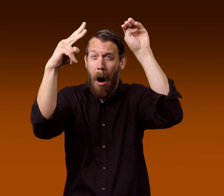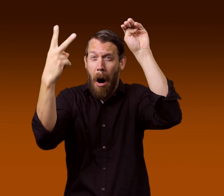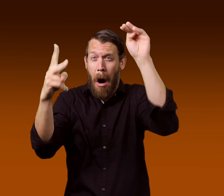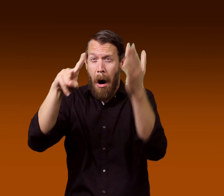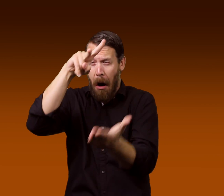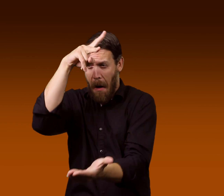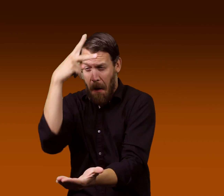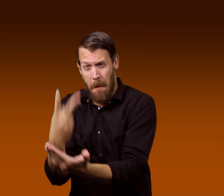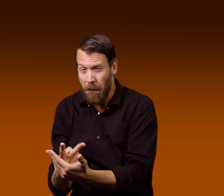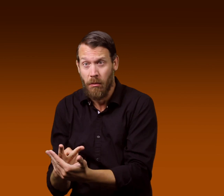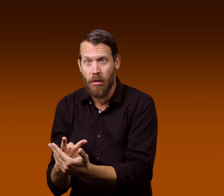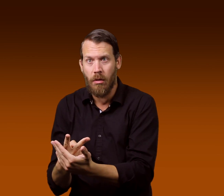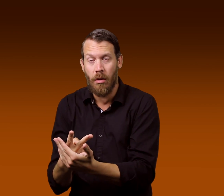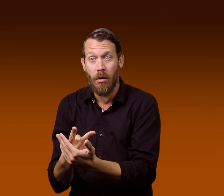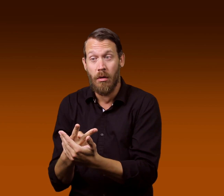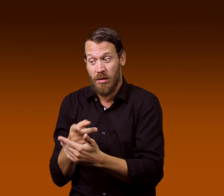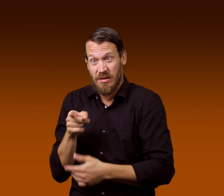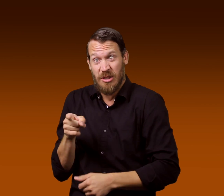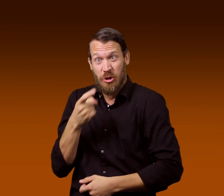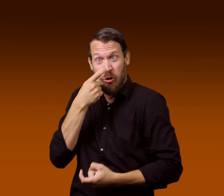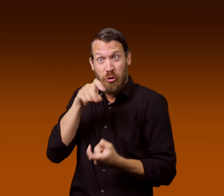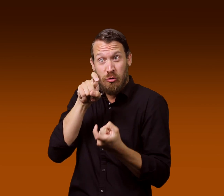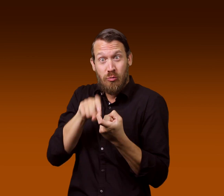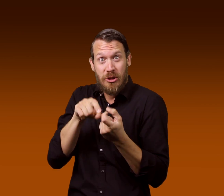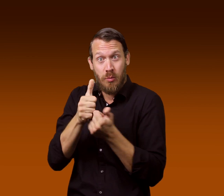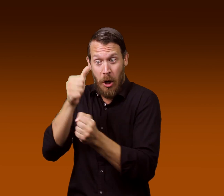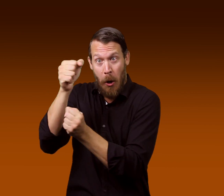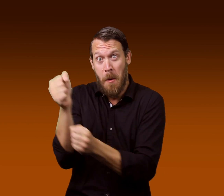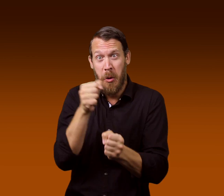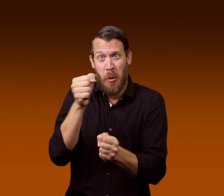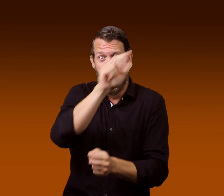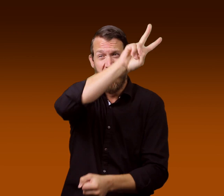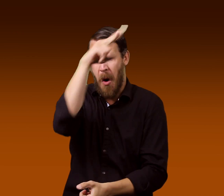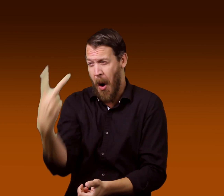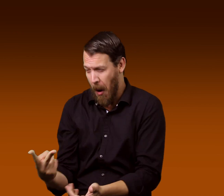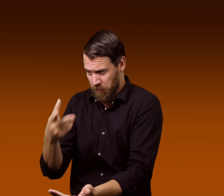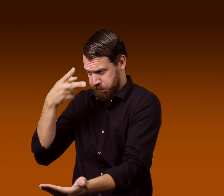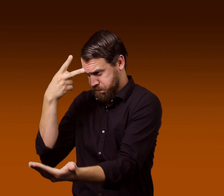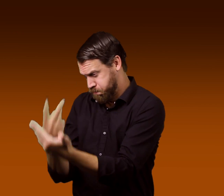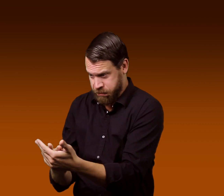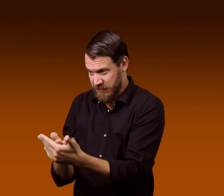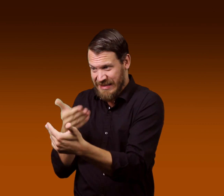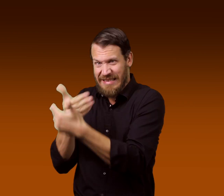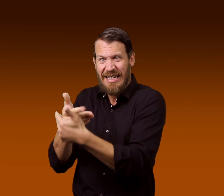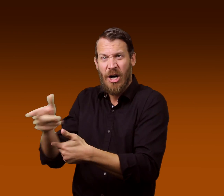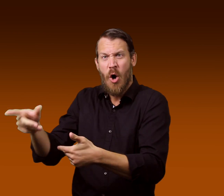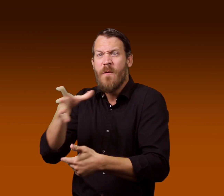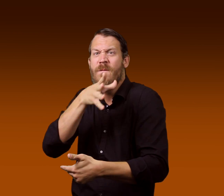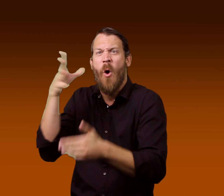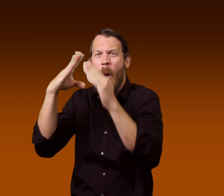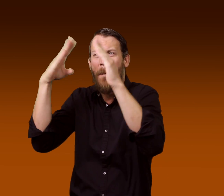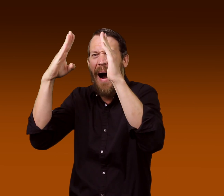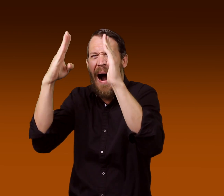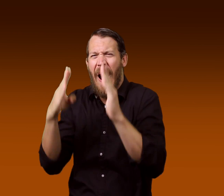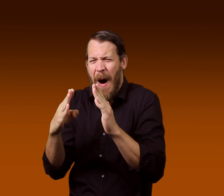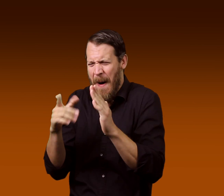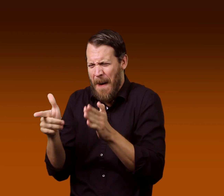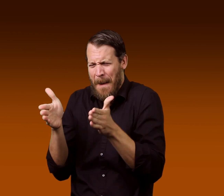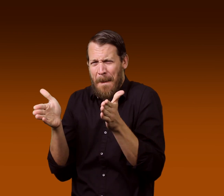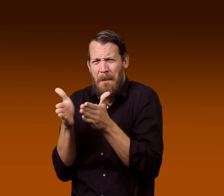ground. The witch, along with her tired broom, landed beside a small